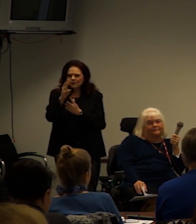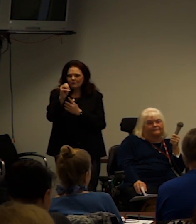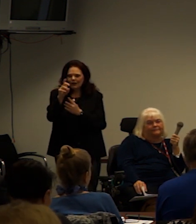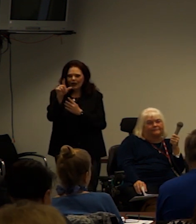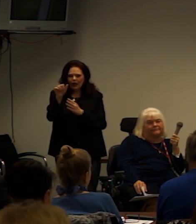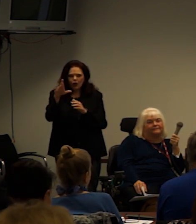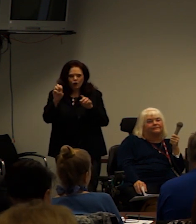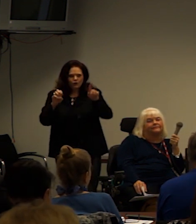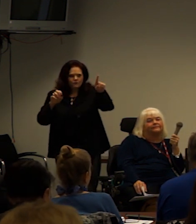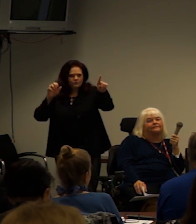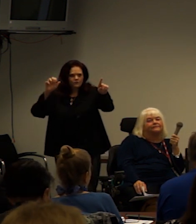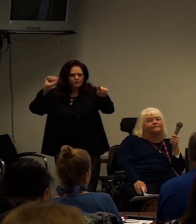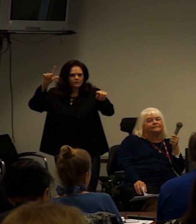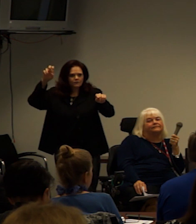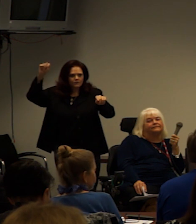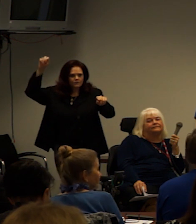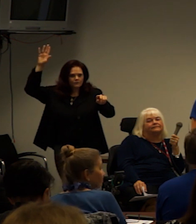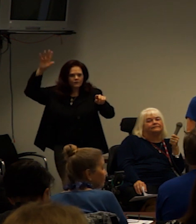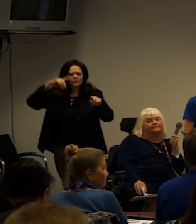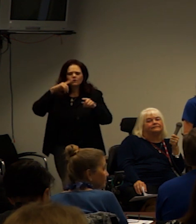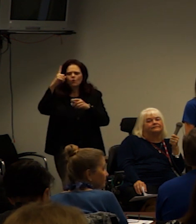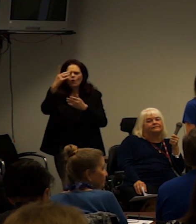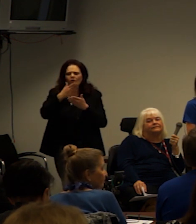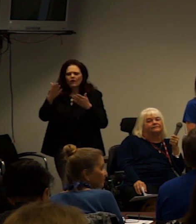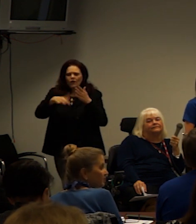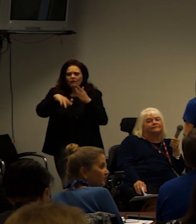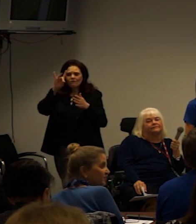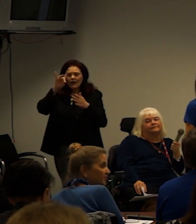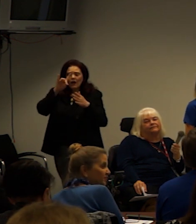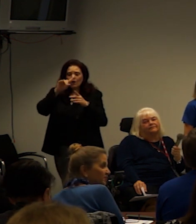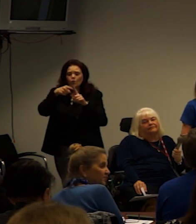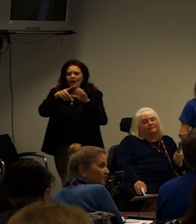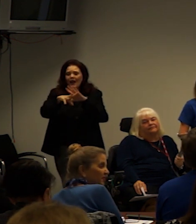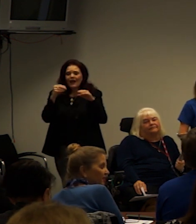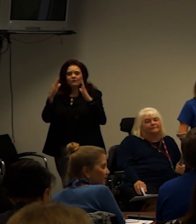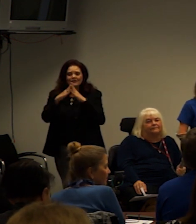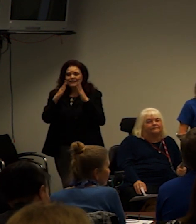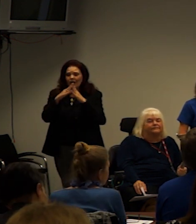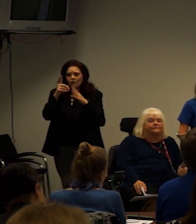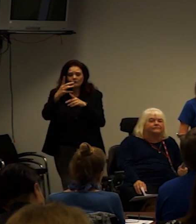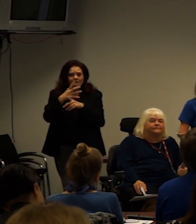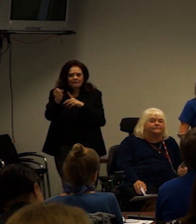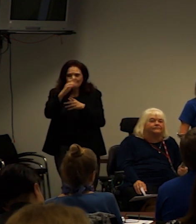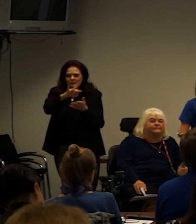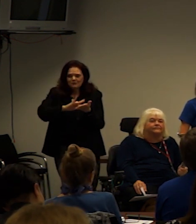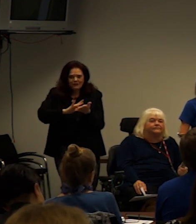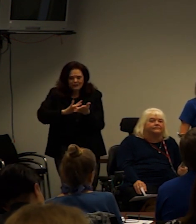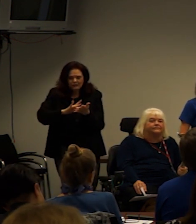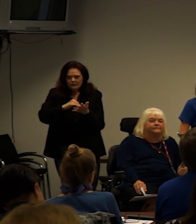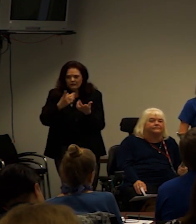like that. Alan? One thing I found, too, because I was out of town and ran out of my